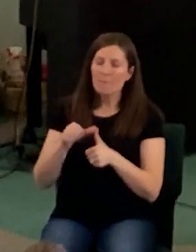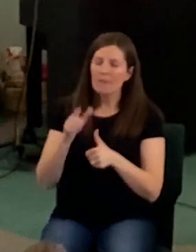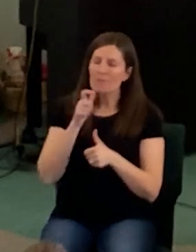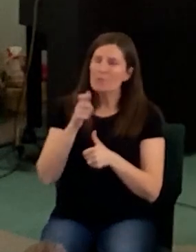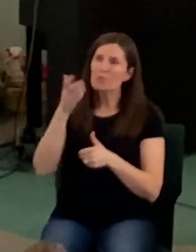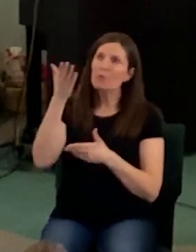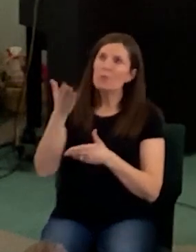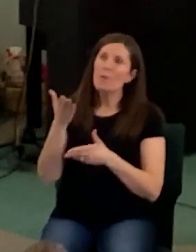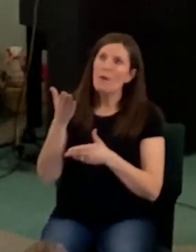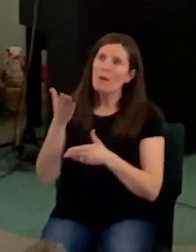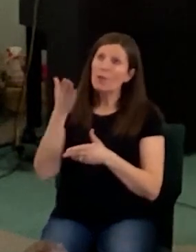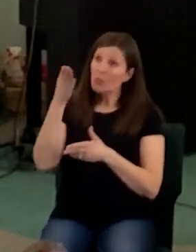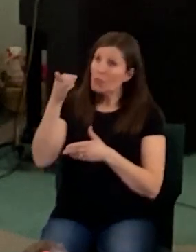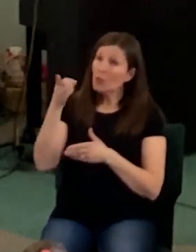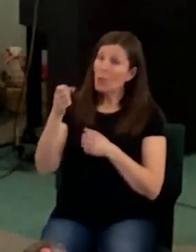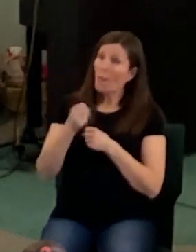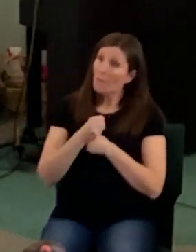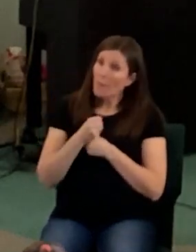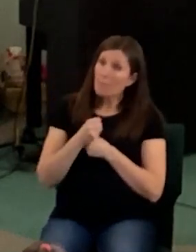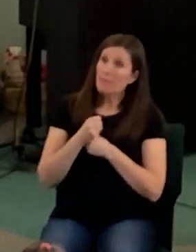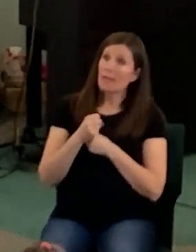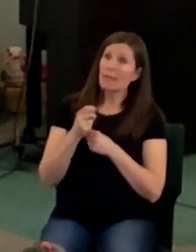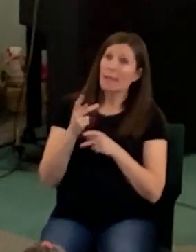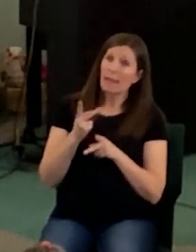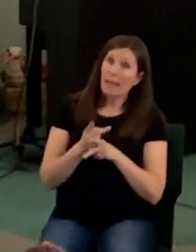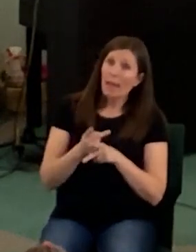you are, that you are loving and caring,